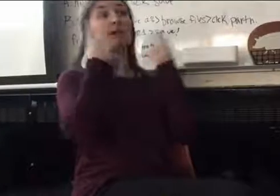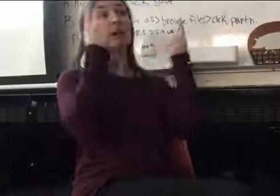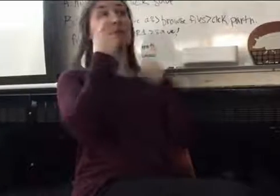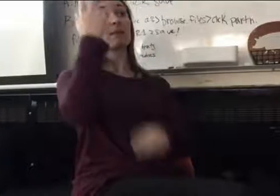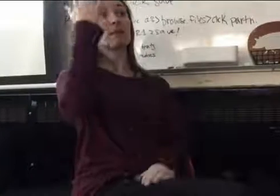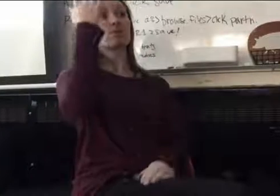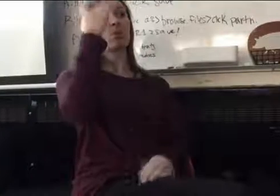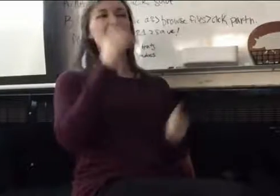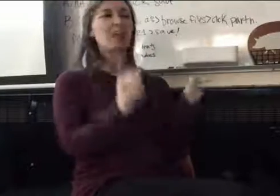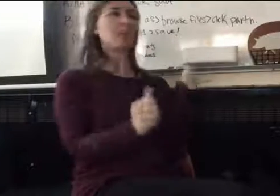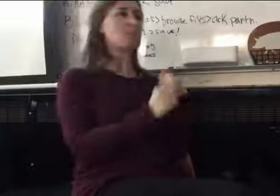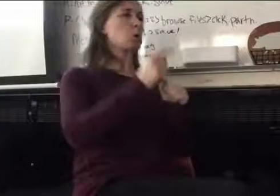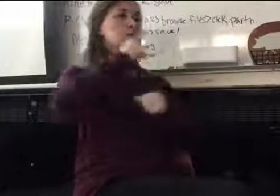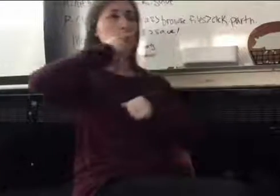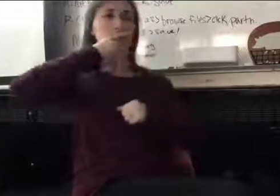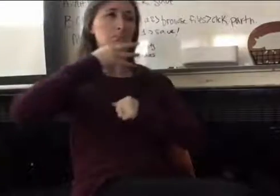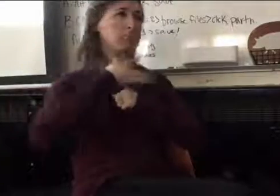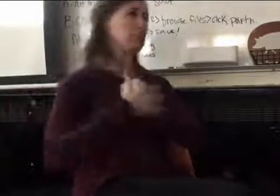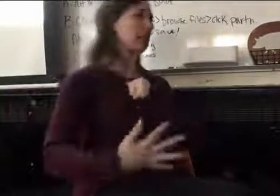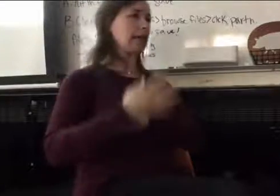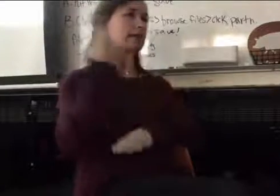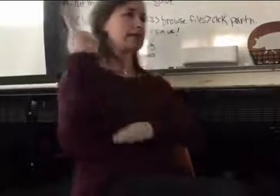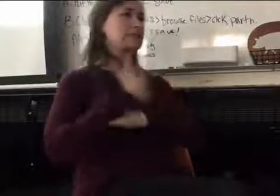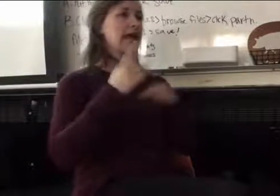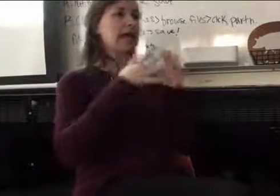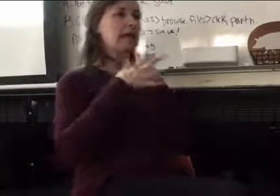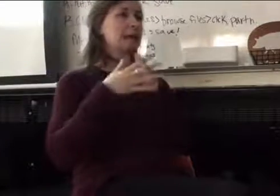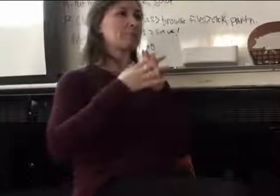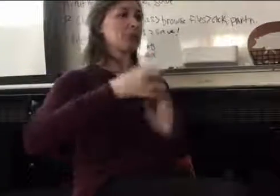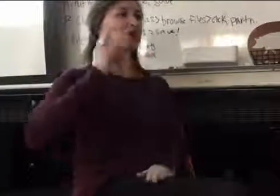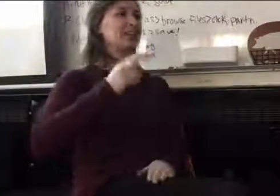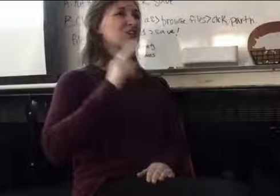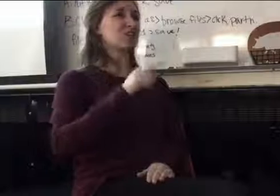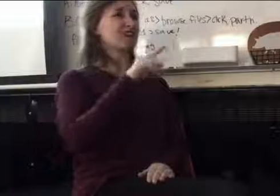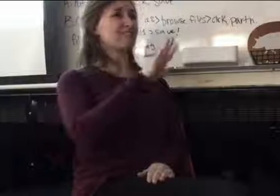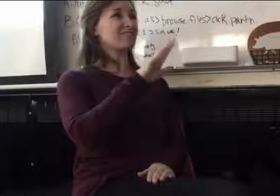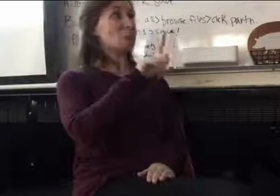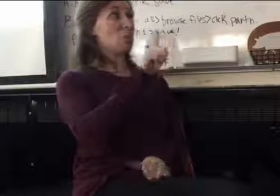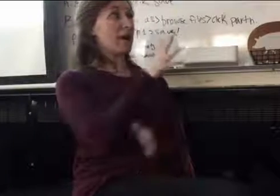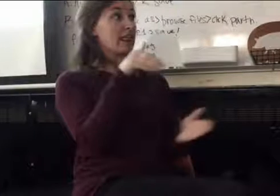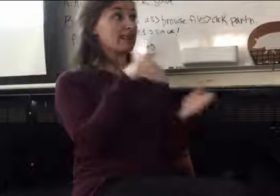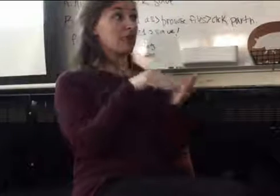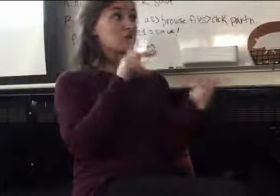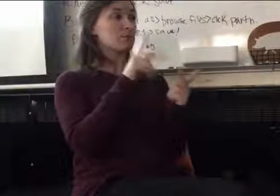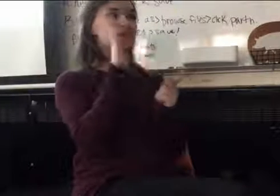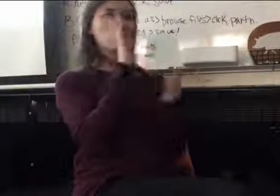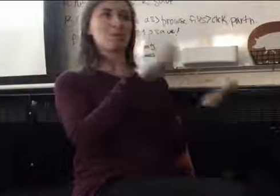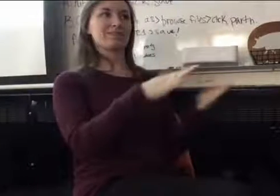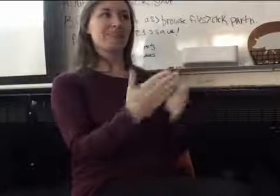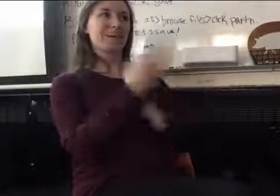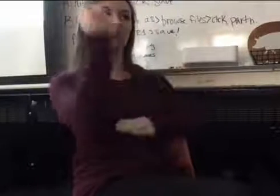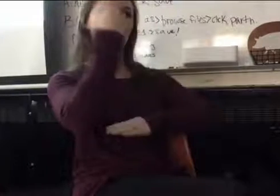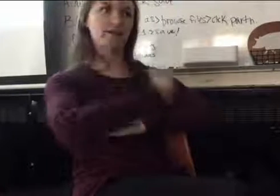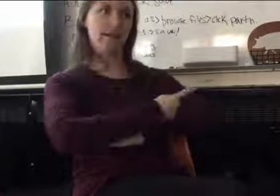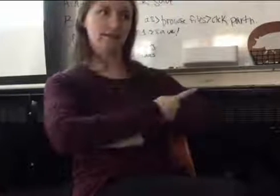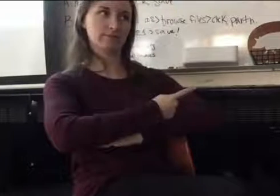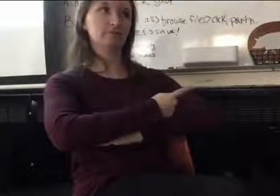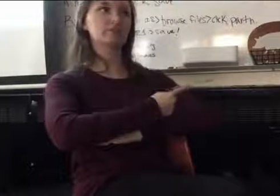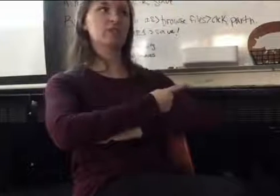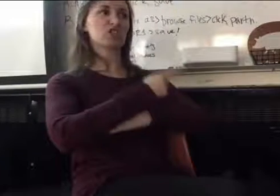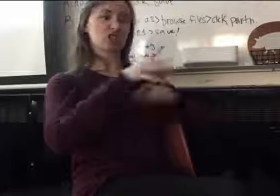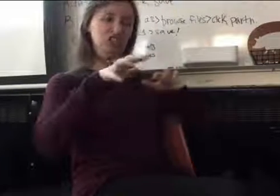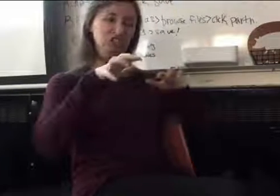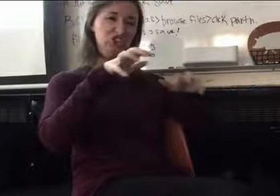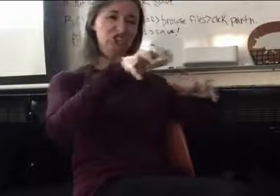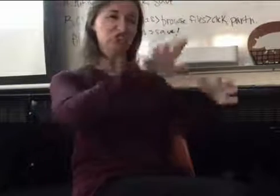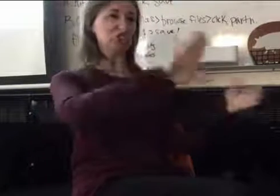The bloodiest day in American history. About 51,000 people are going to die in a single day. Now, in terms of the massive amount of this is right at the beginning of the